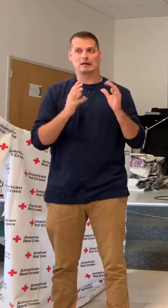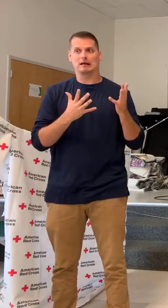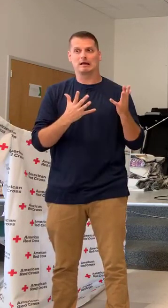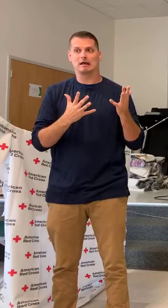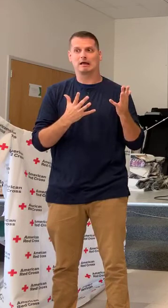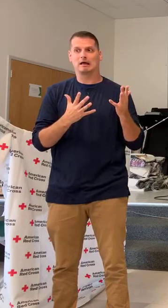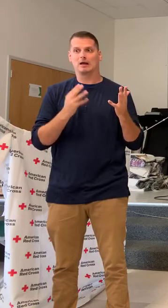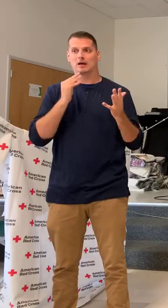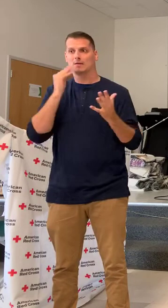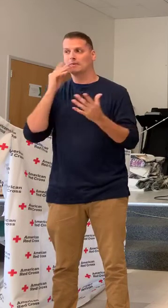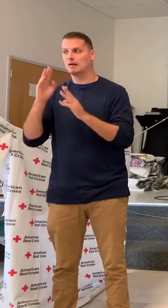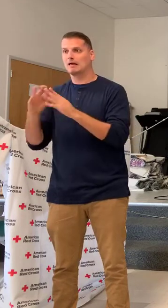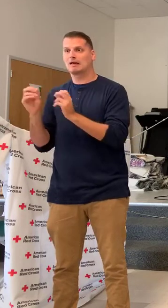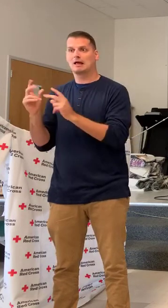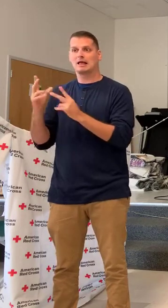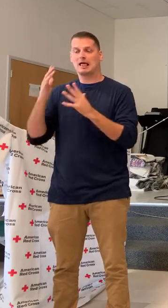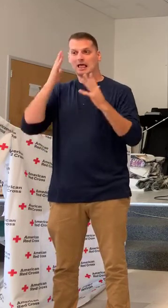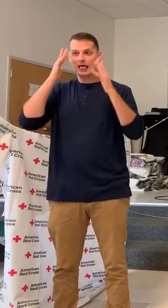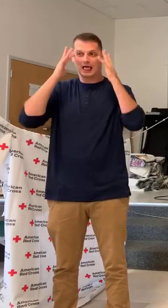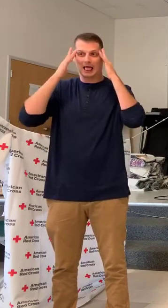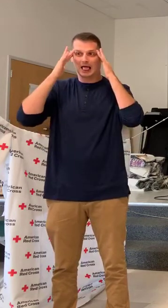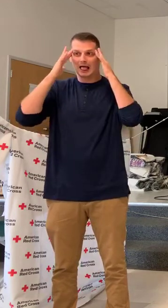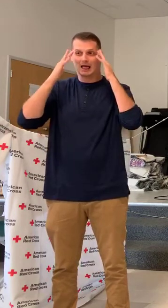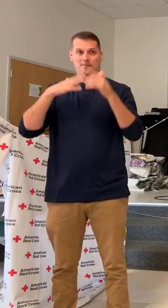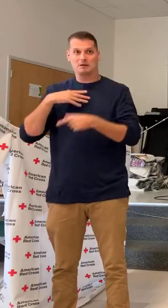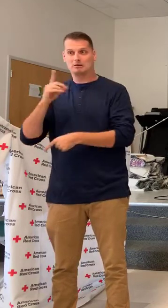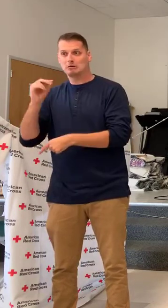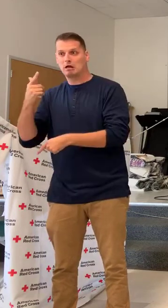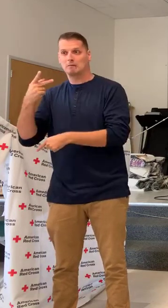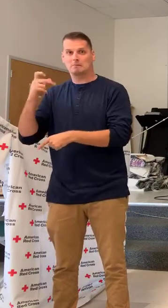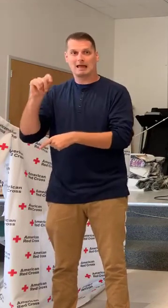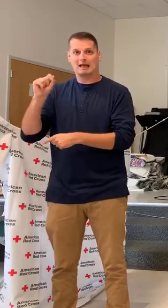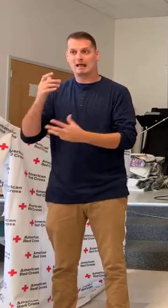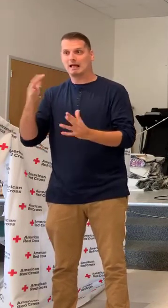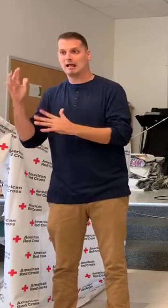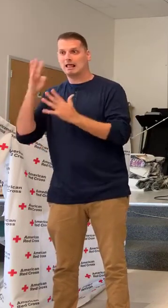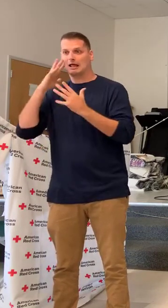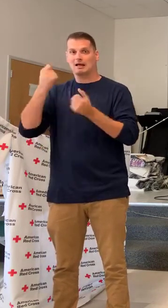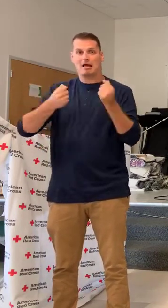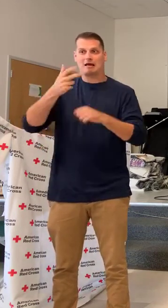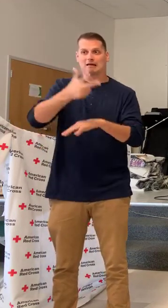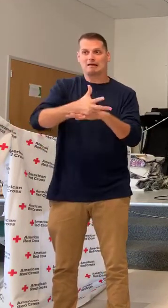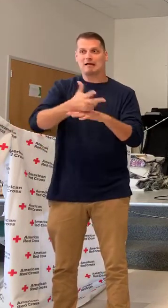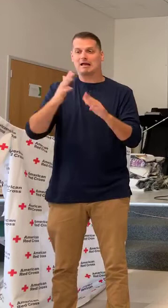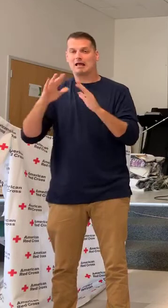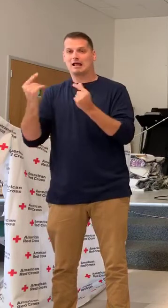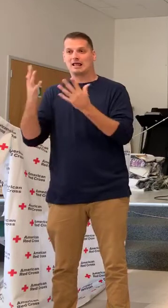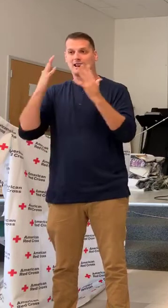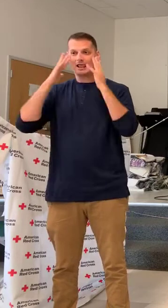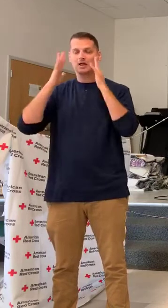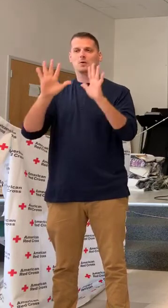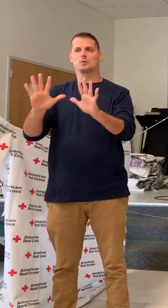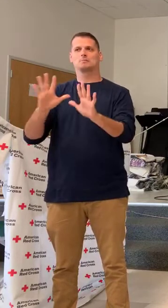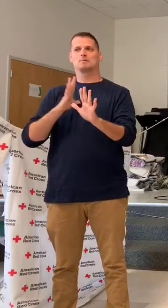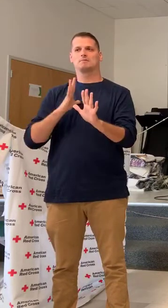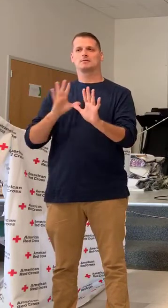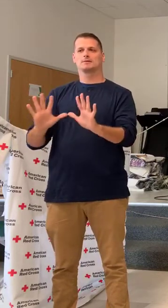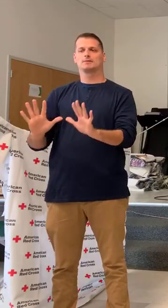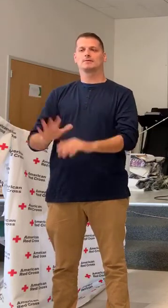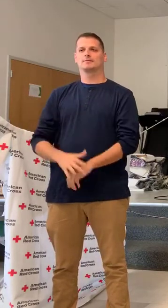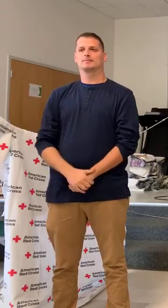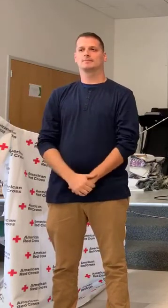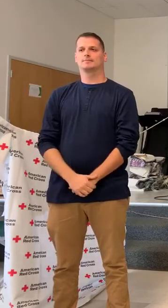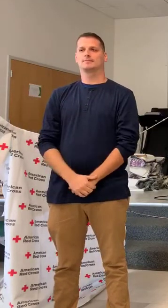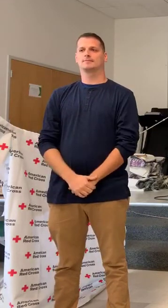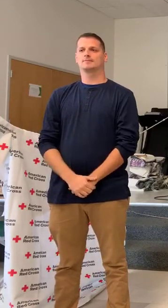going. Things are going to start to get really busy now. We have that 2 months, give or take, window before